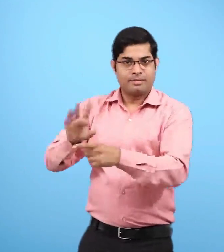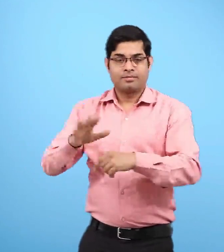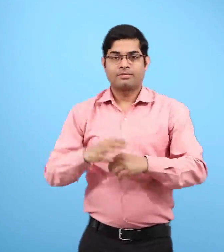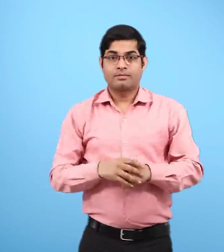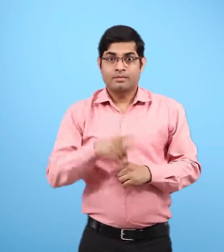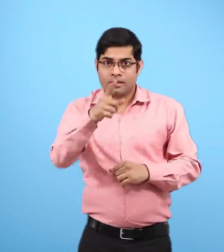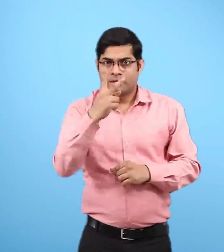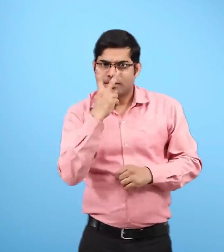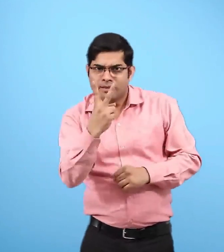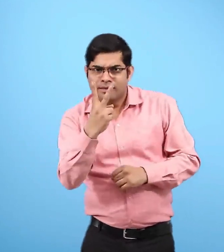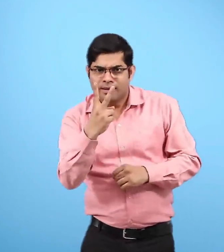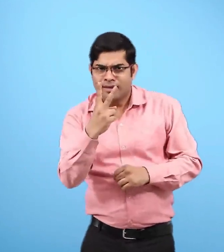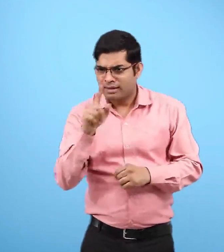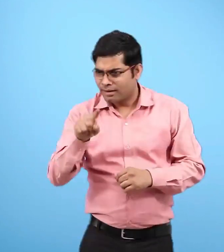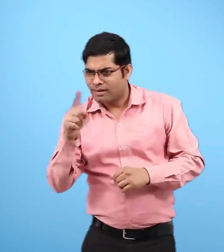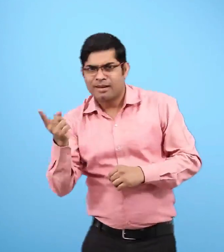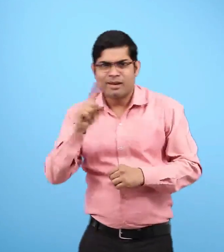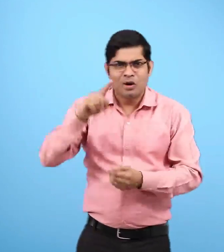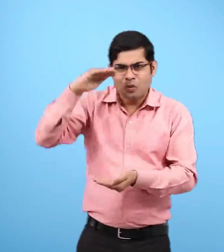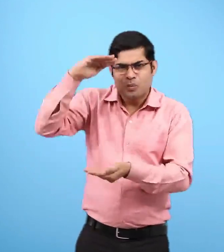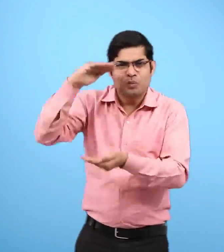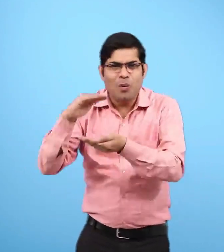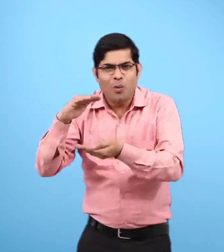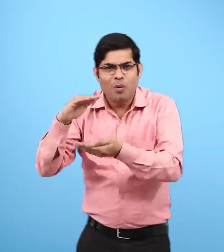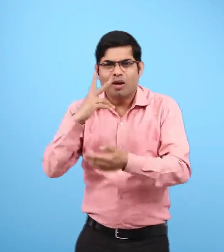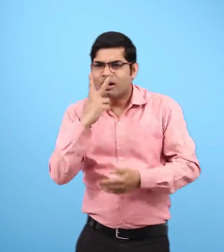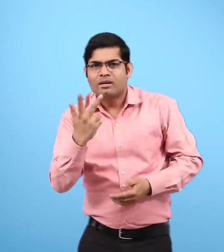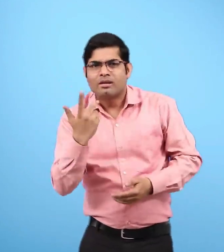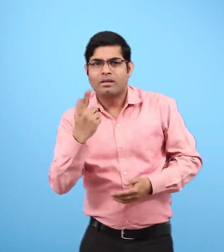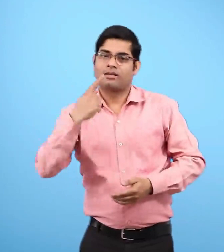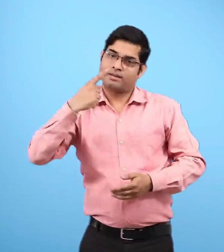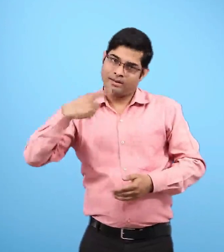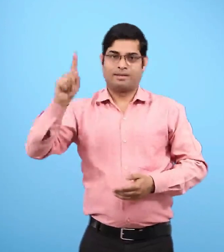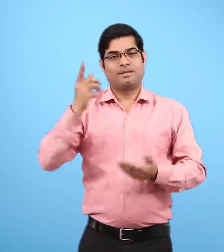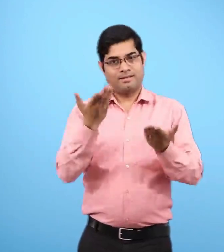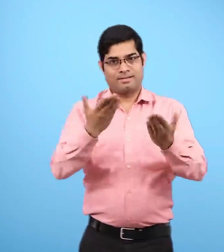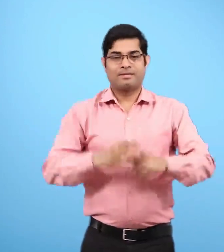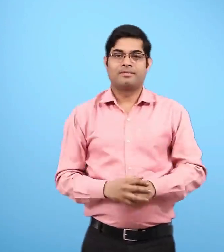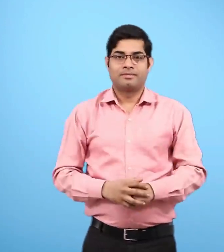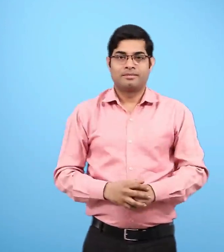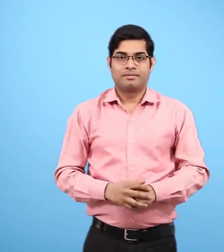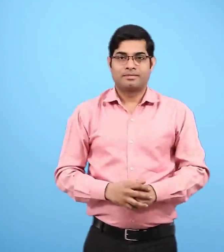Question. You have to tell which one is the shorter plant.